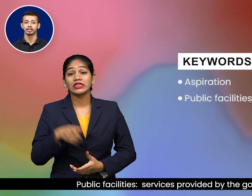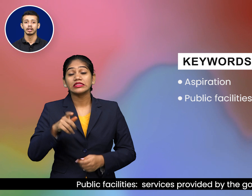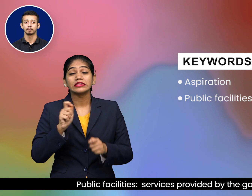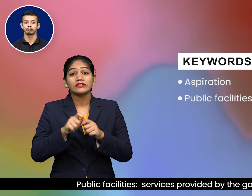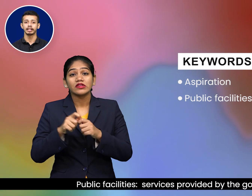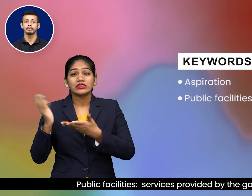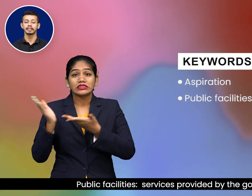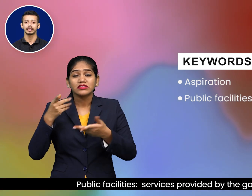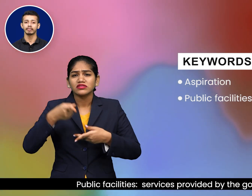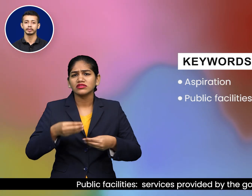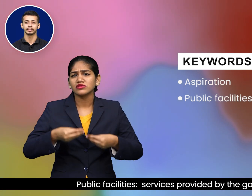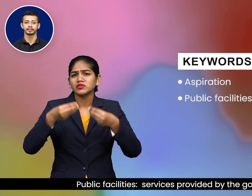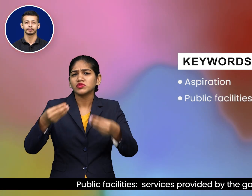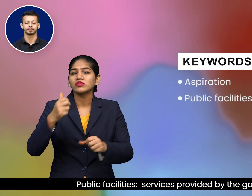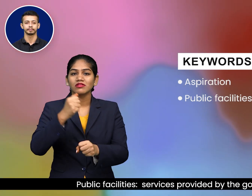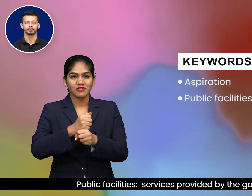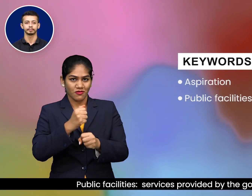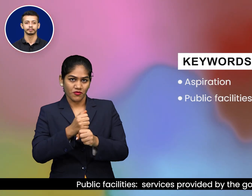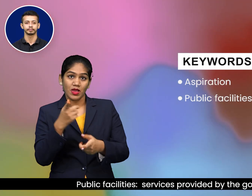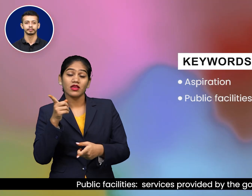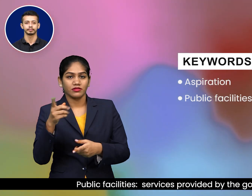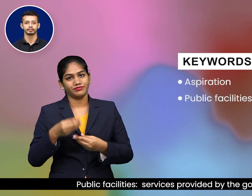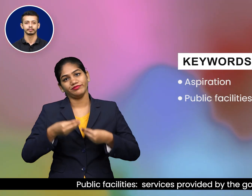Services provided by the government.